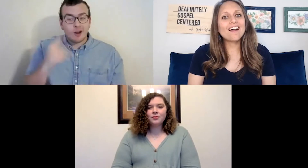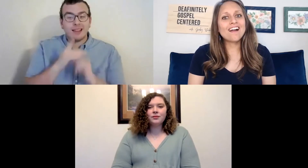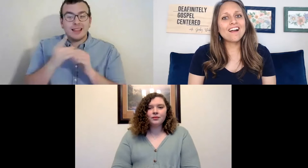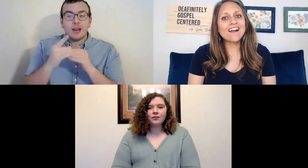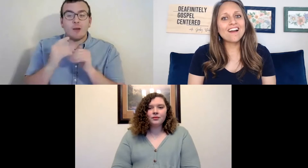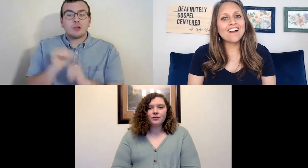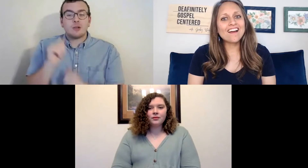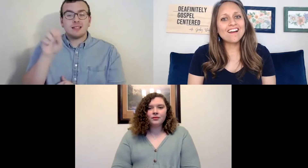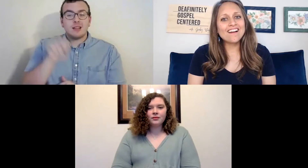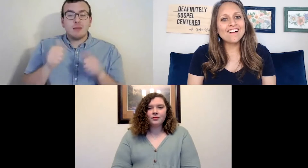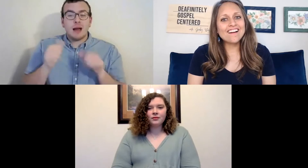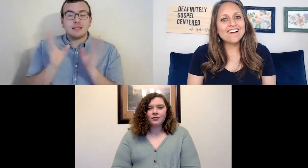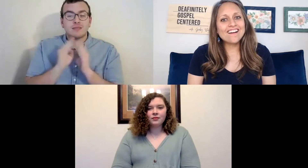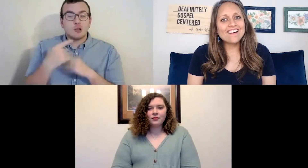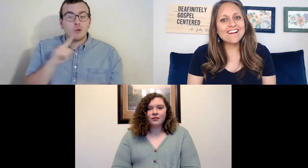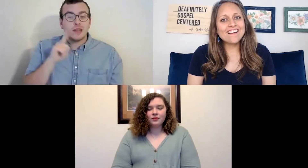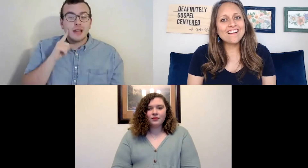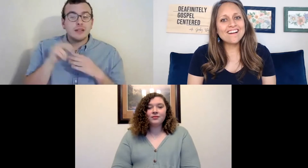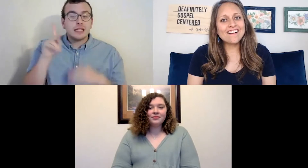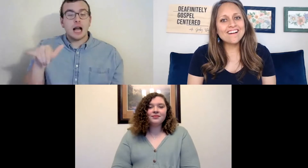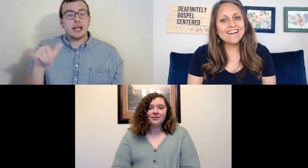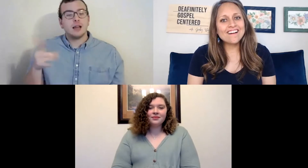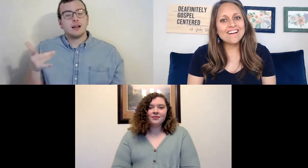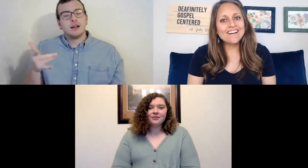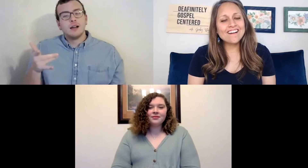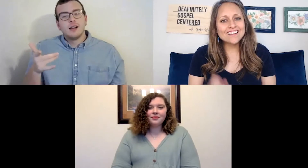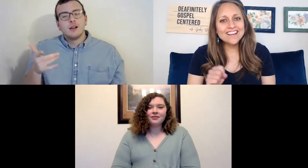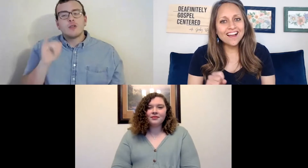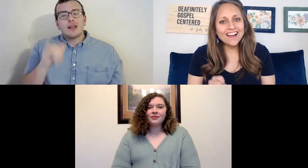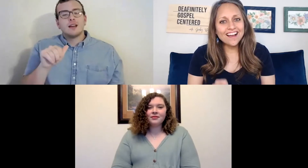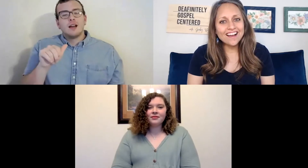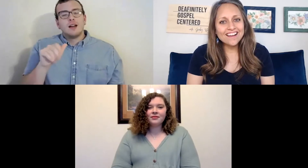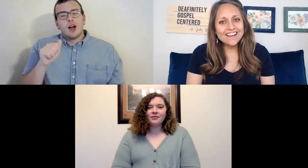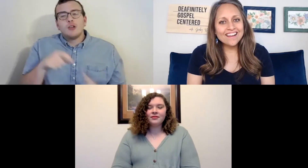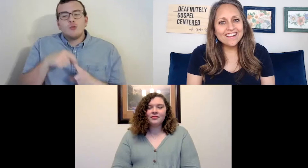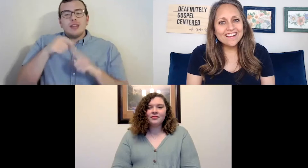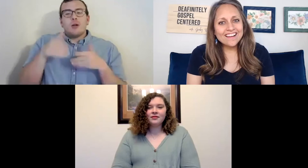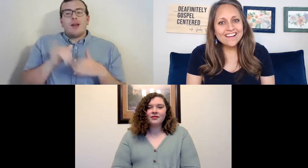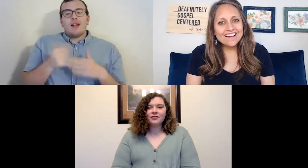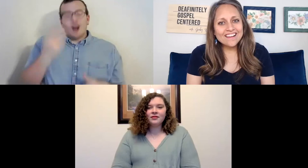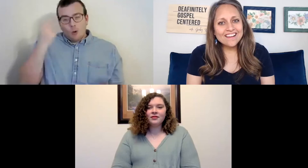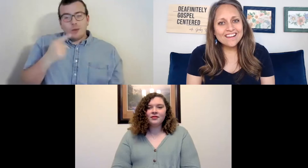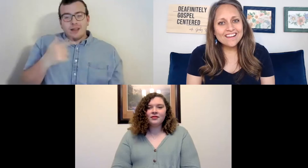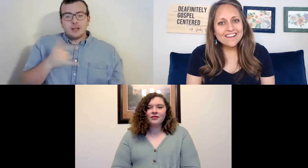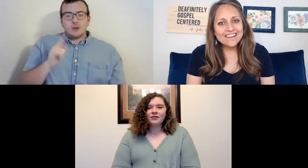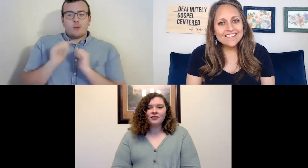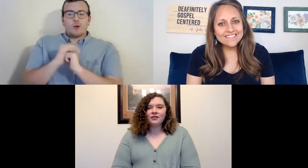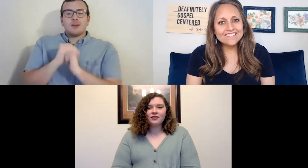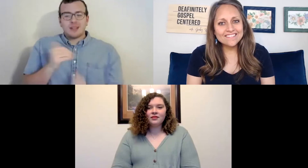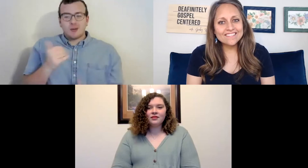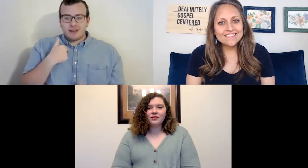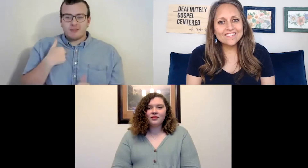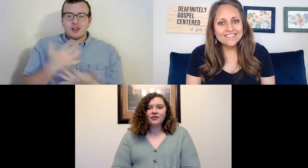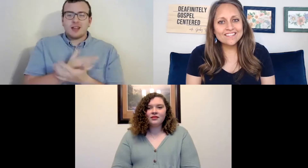For like the deaf in Kentucky, we had and that was a really unique way for us. Wow. Is that we had the ability to lead